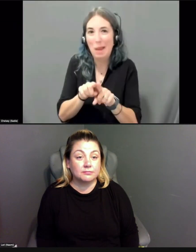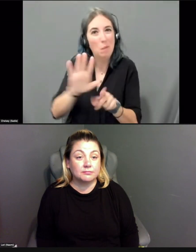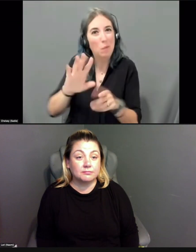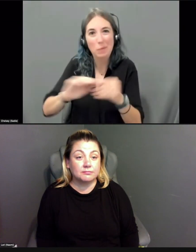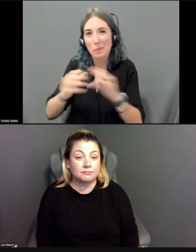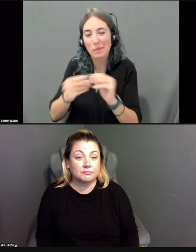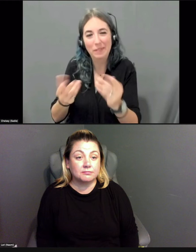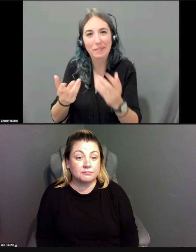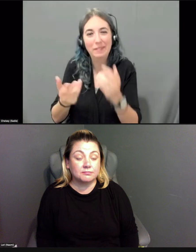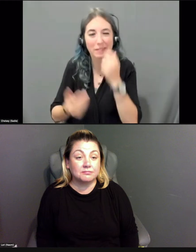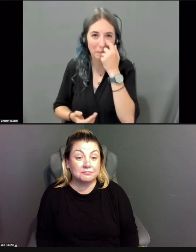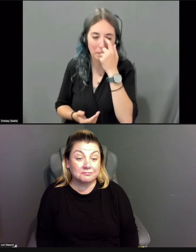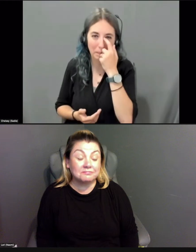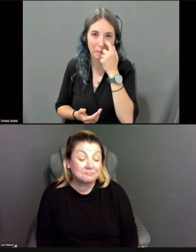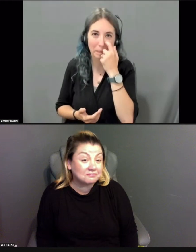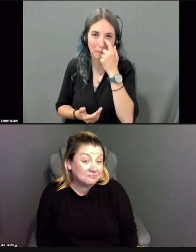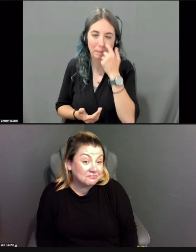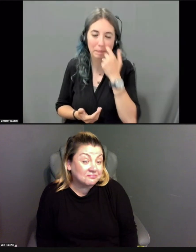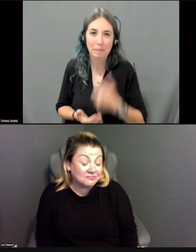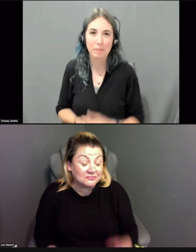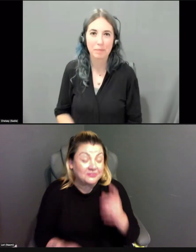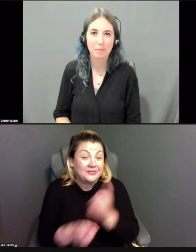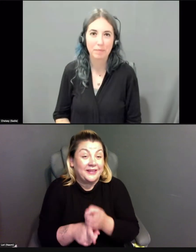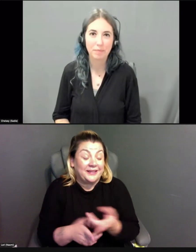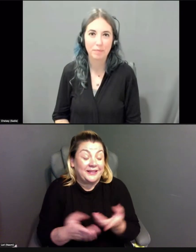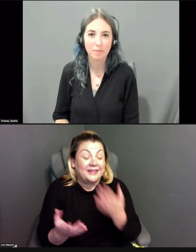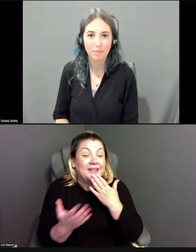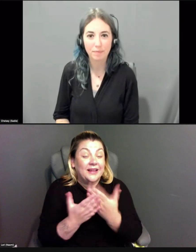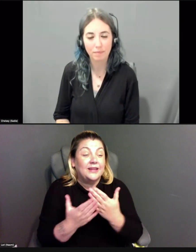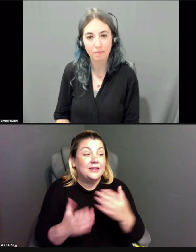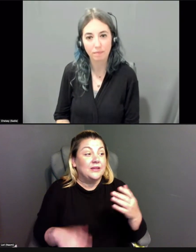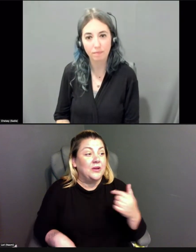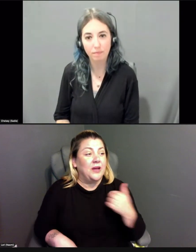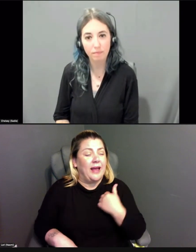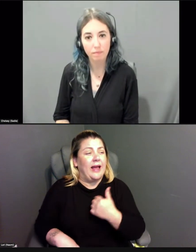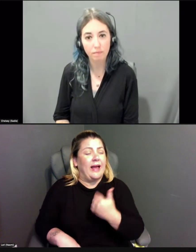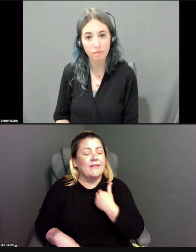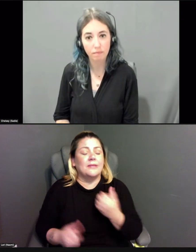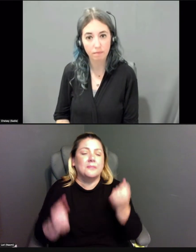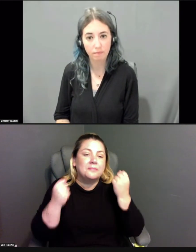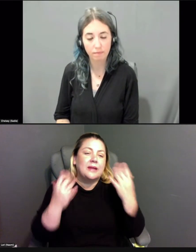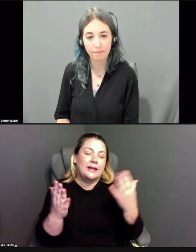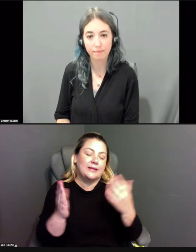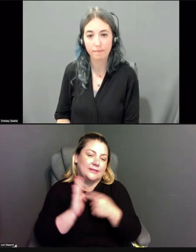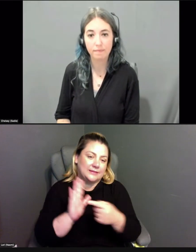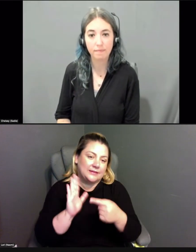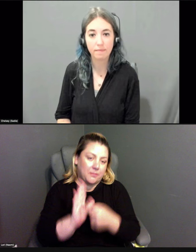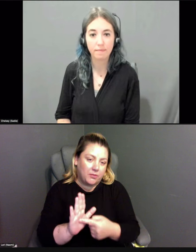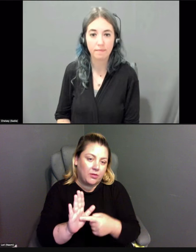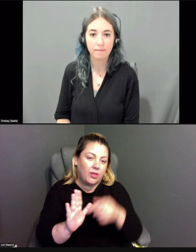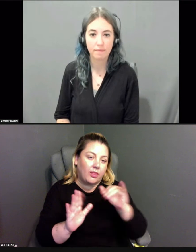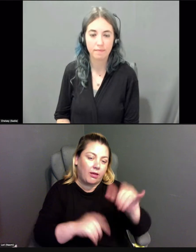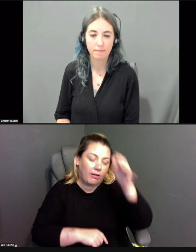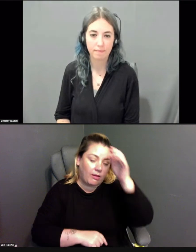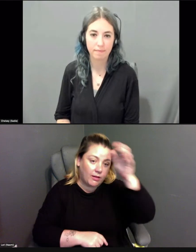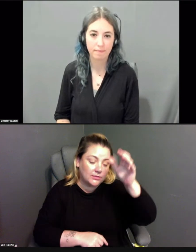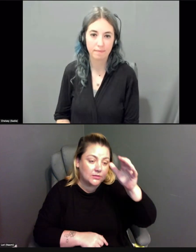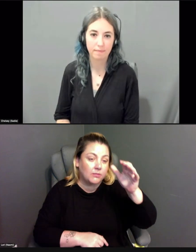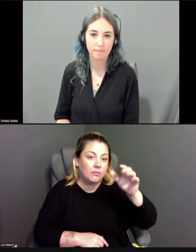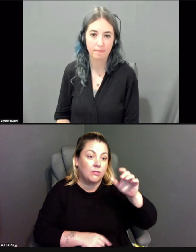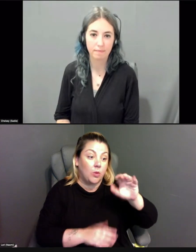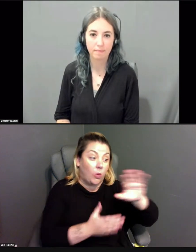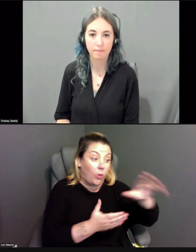all very true. And I think, you know, we have a lot of examples of how like all or nothing